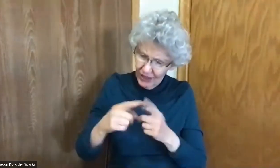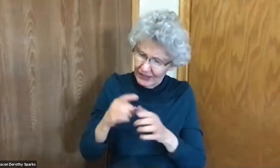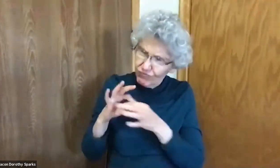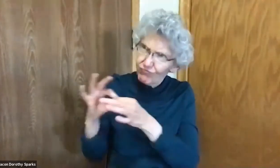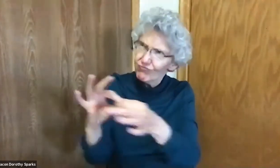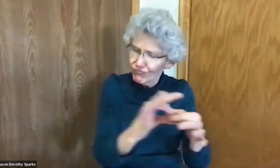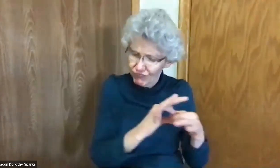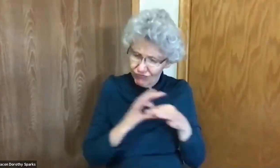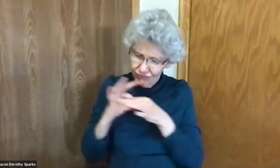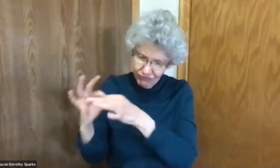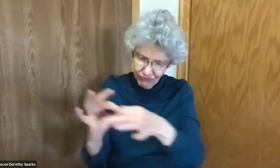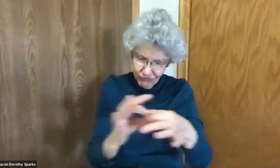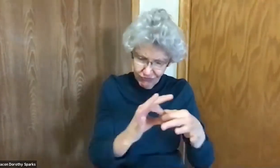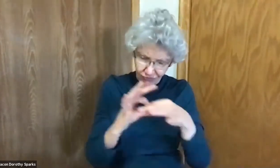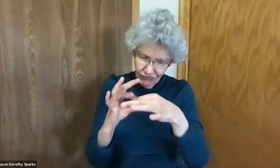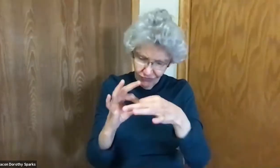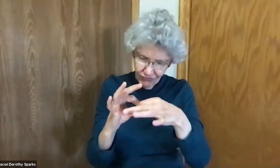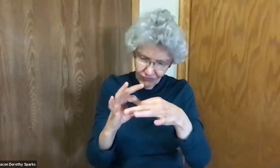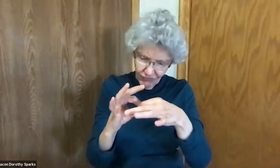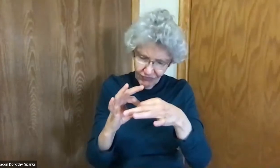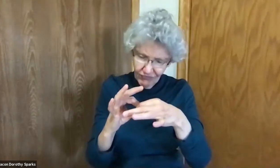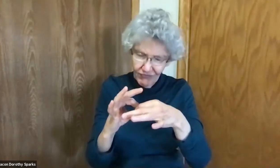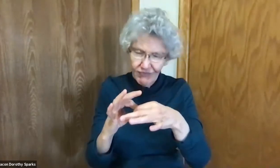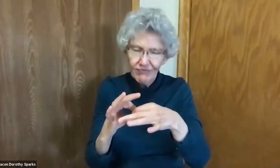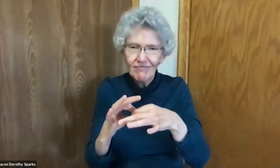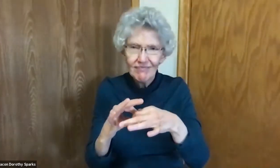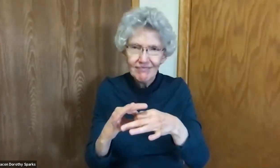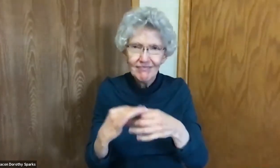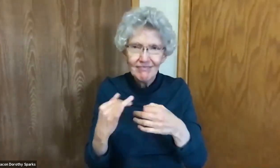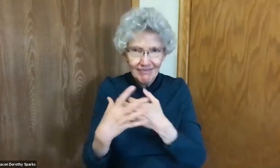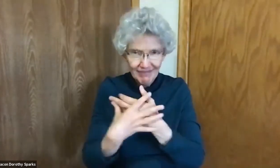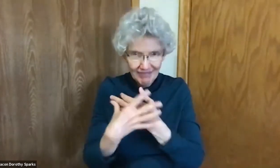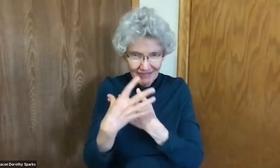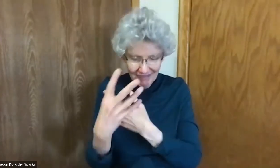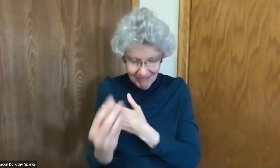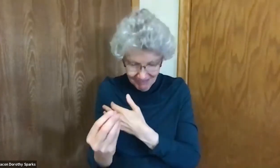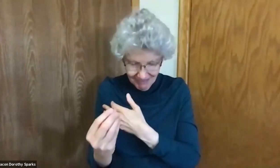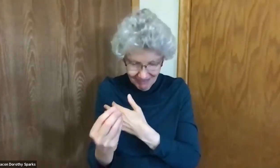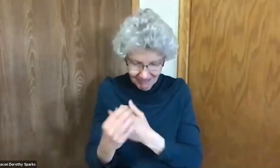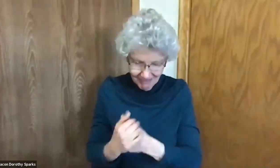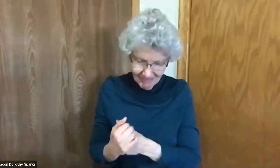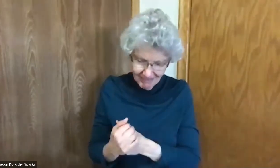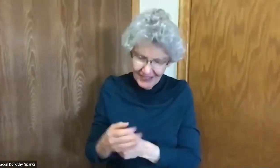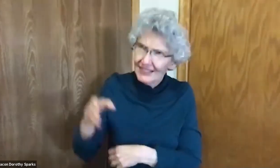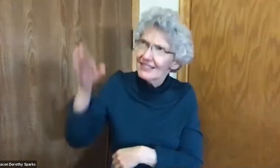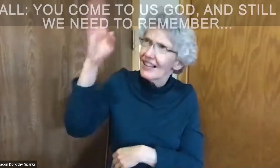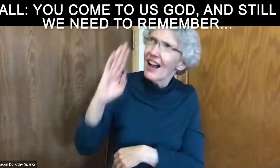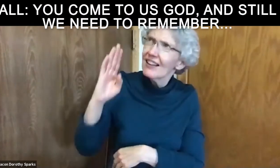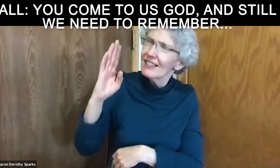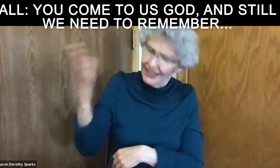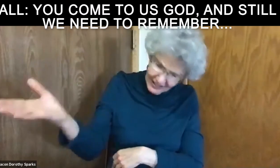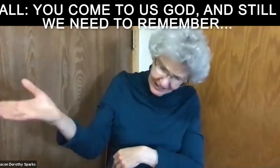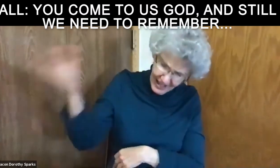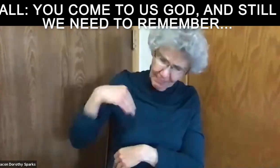Thank you for peace that allows us to live in friendship with others.